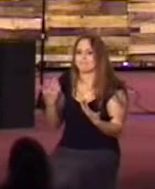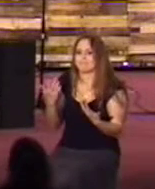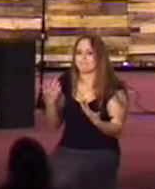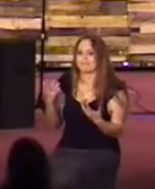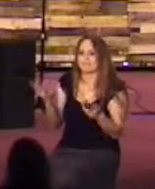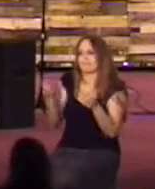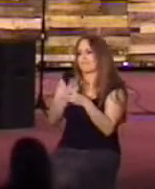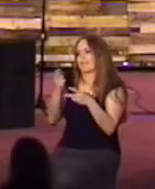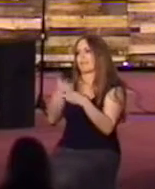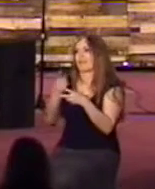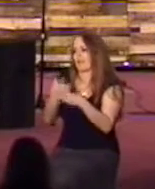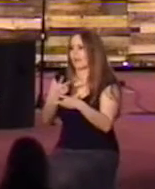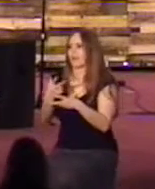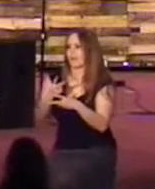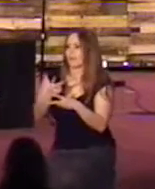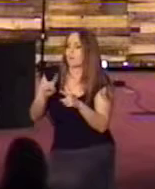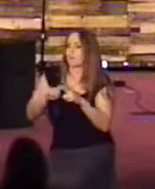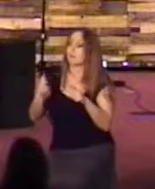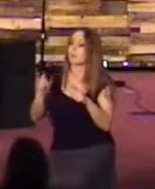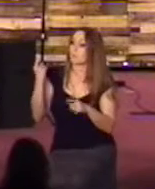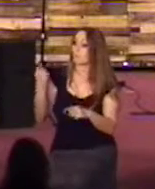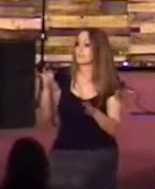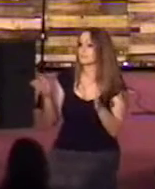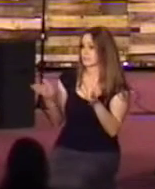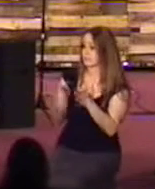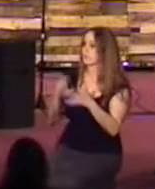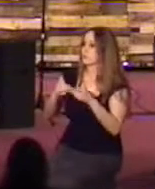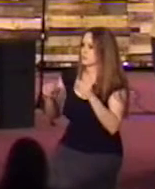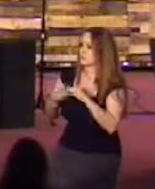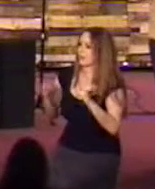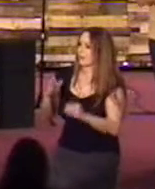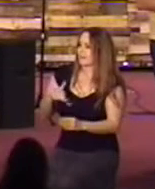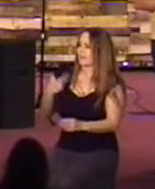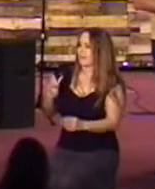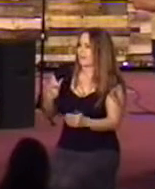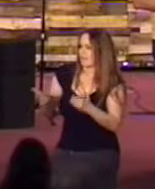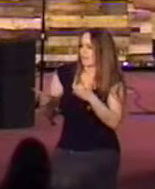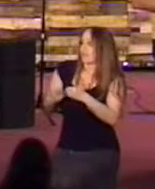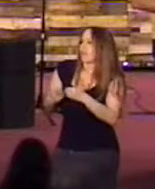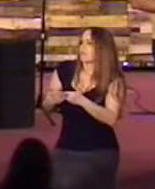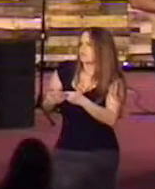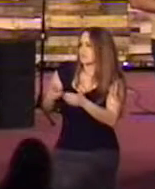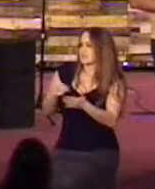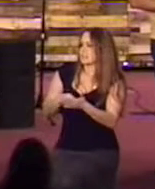But I have one small story of when I felt like I at least came close to this.